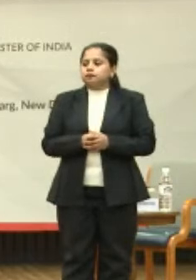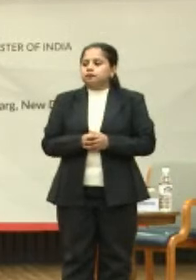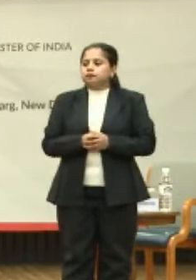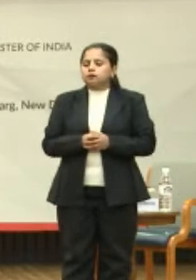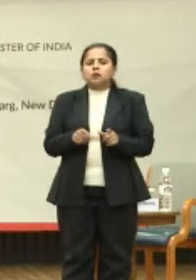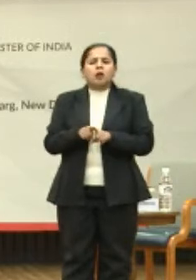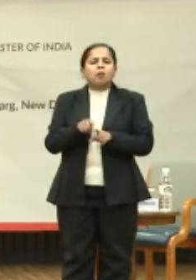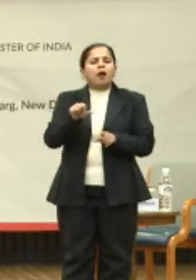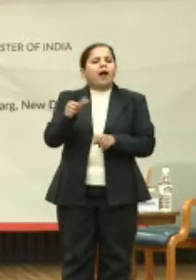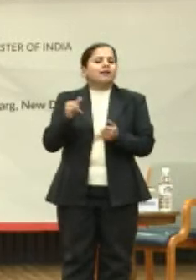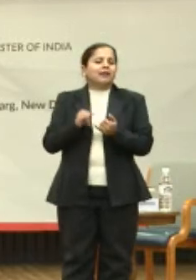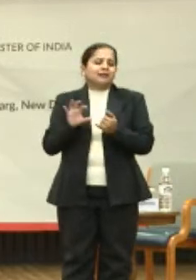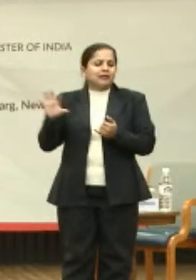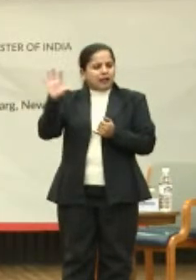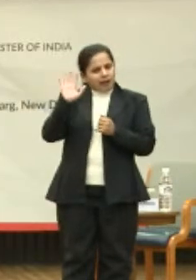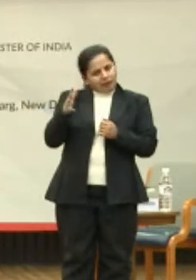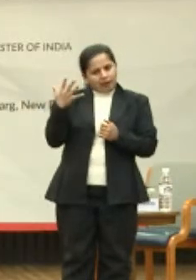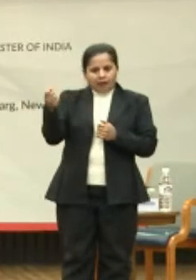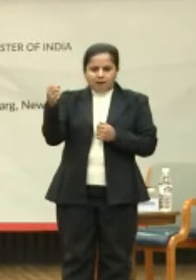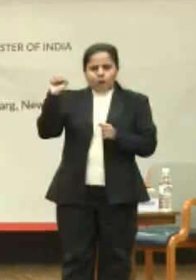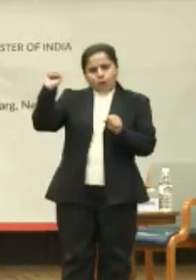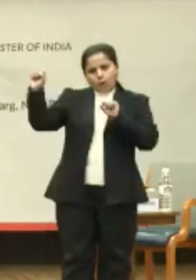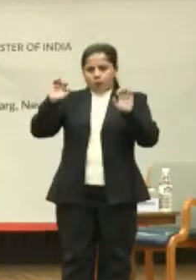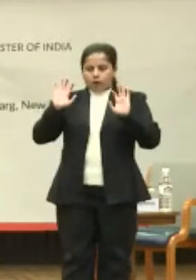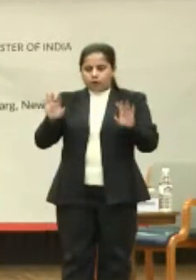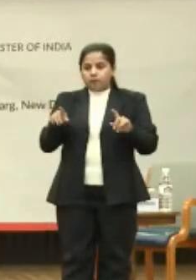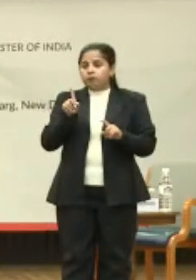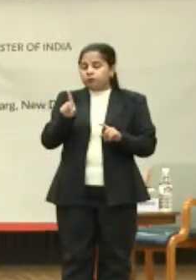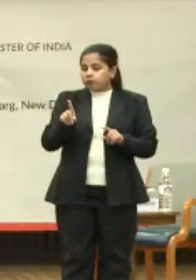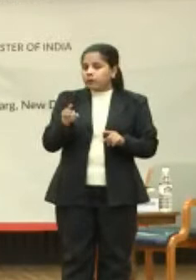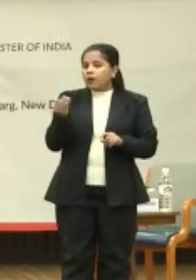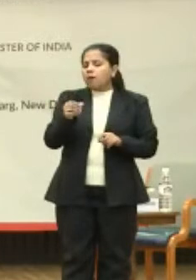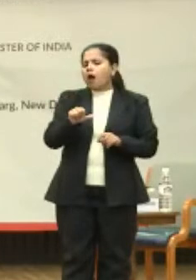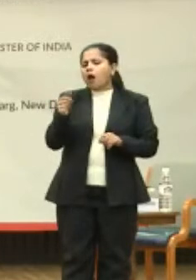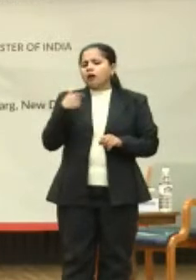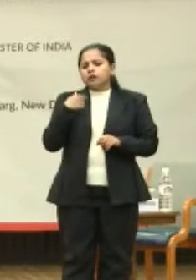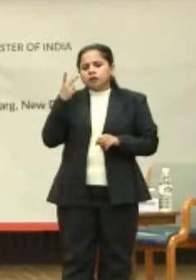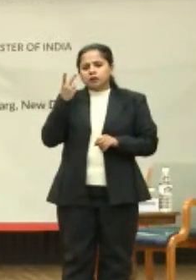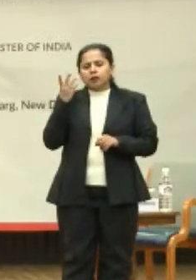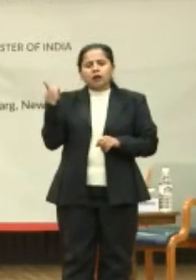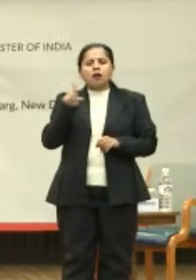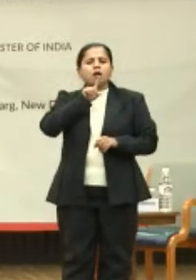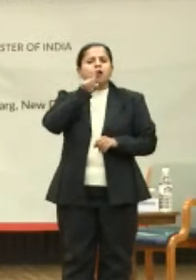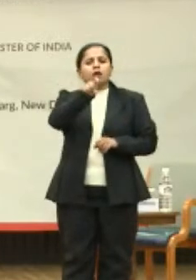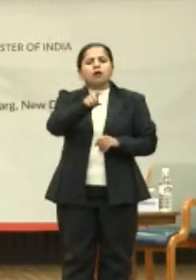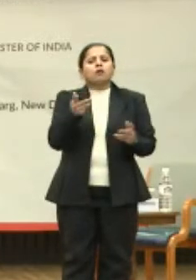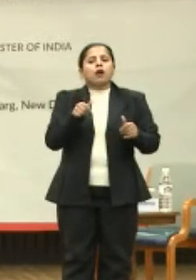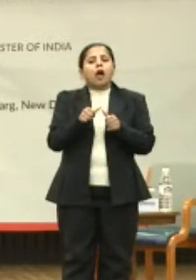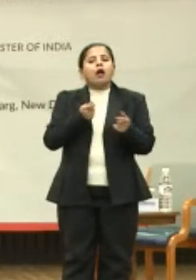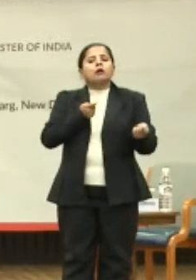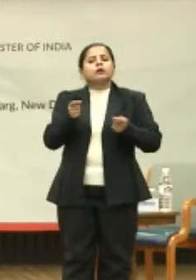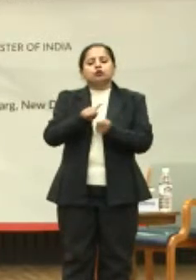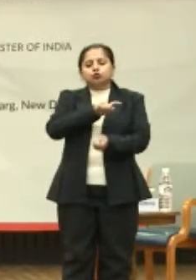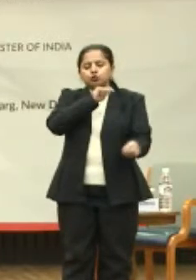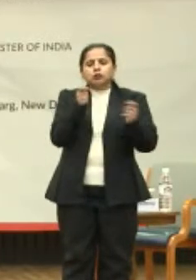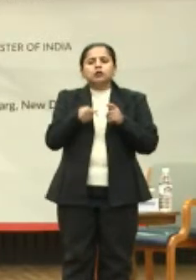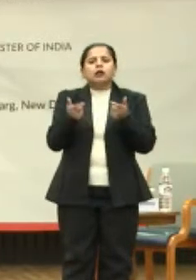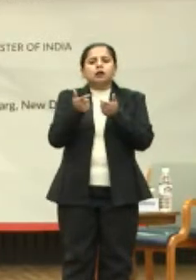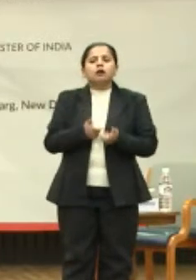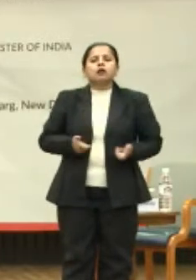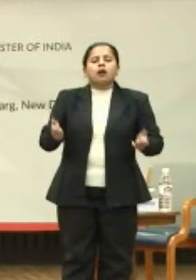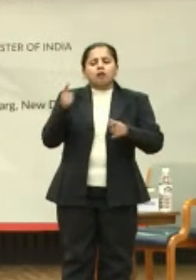Like other states also have. And amongst other things, the task of this administrative reforms commission was